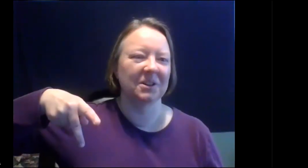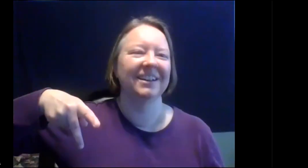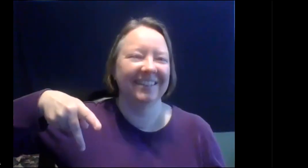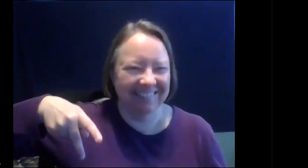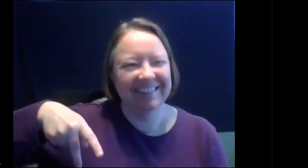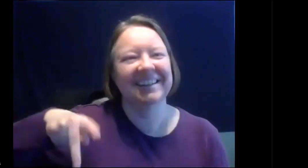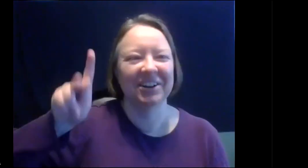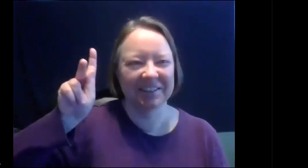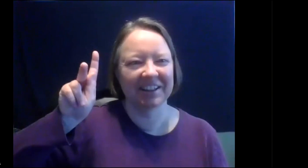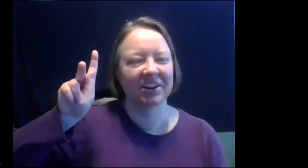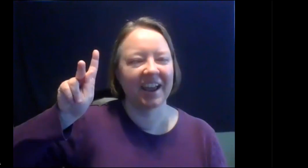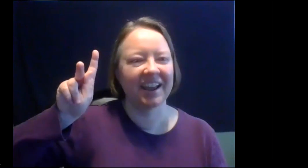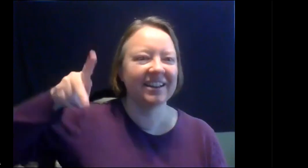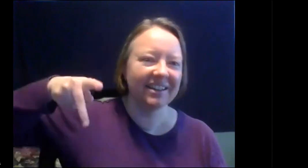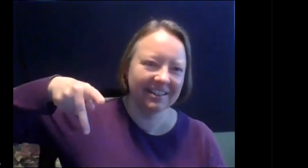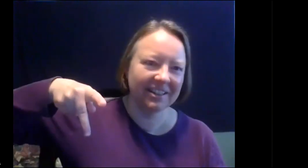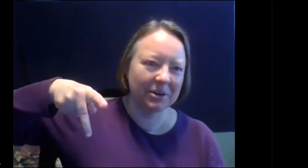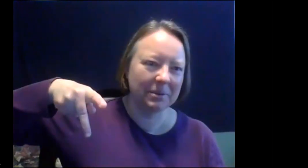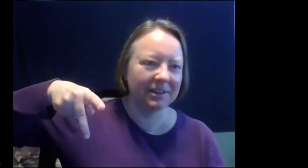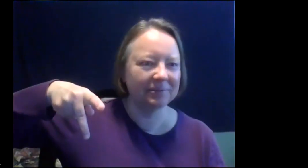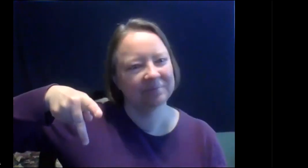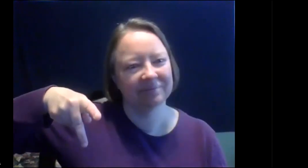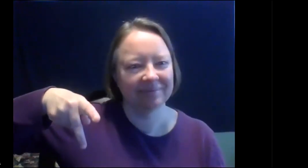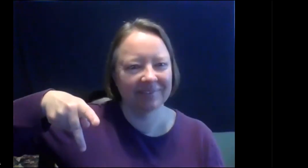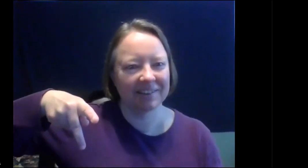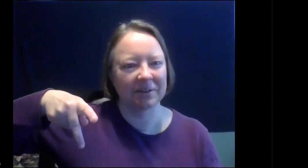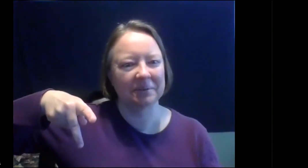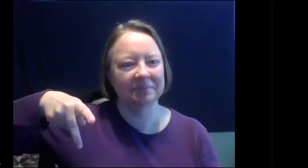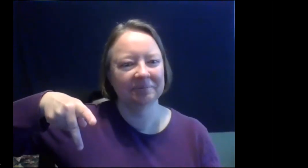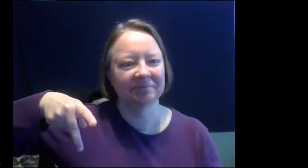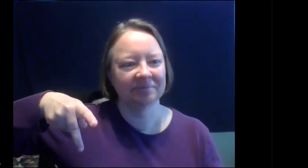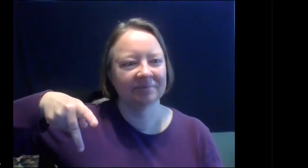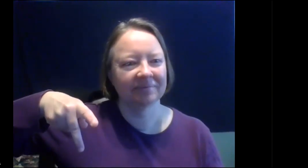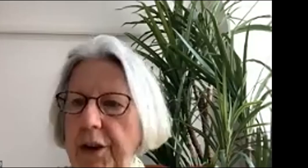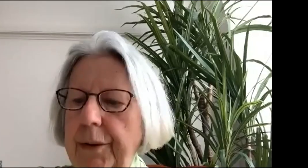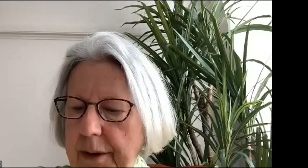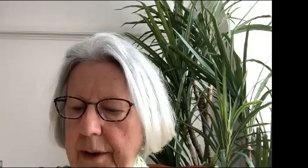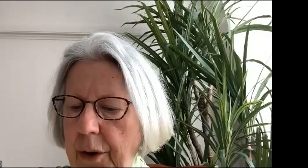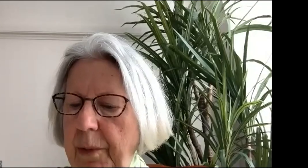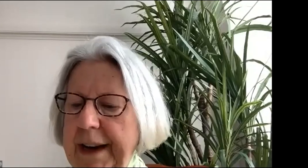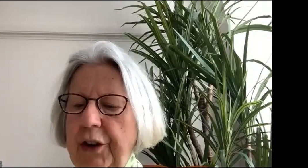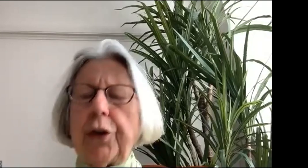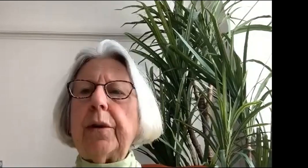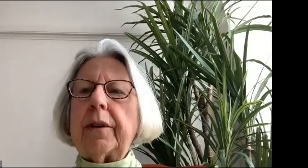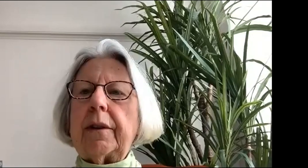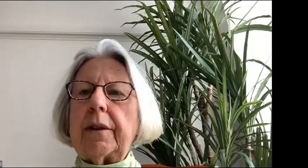patrol, the letter K and then the letter P. So, Okay, thank you. Oh, Yeah. wait, Q. and